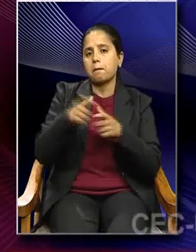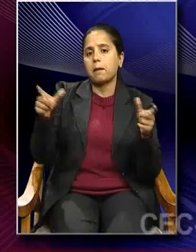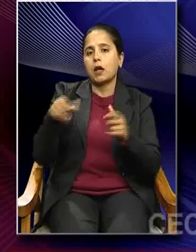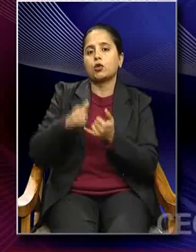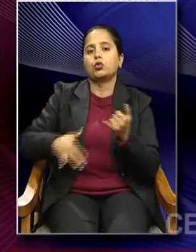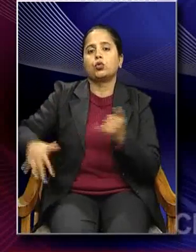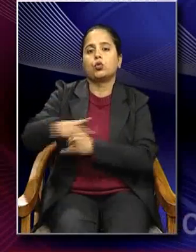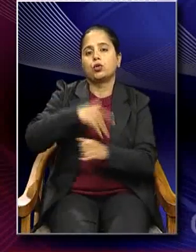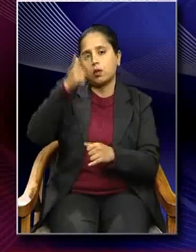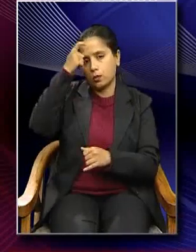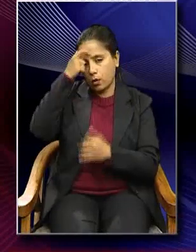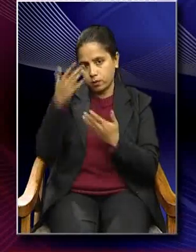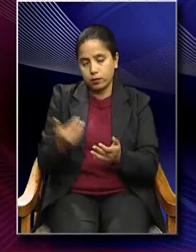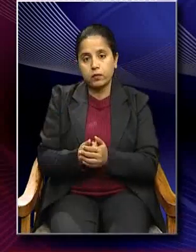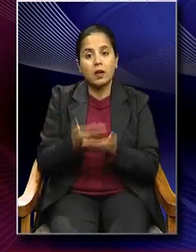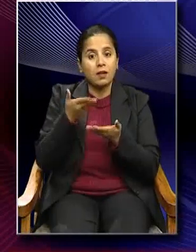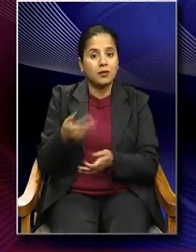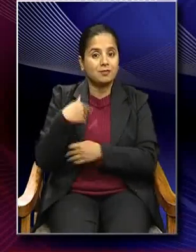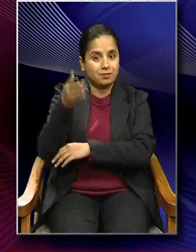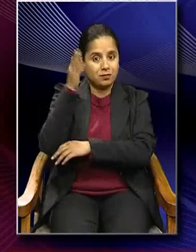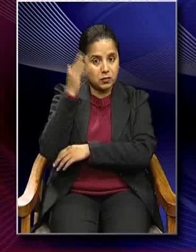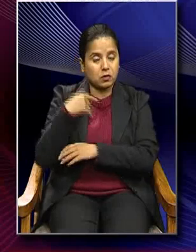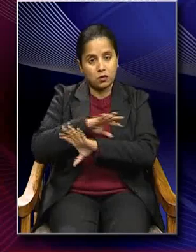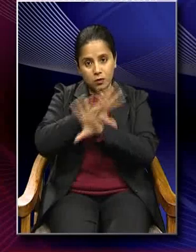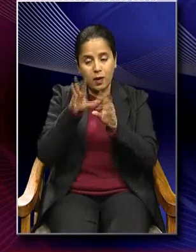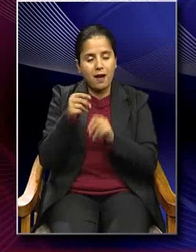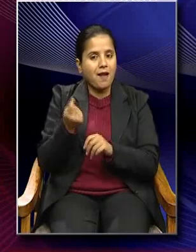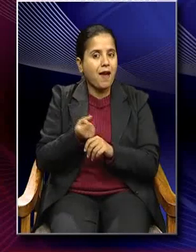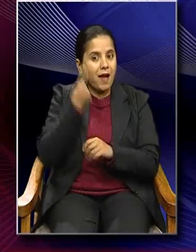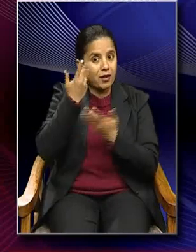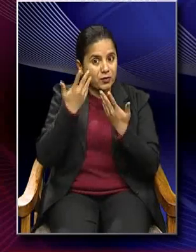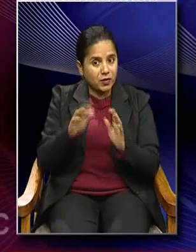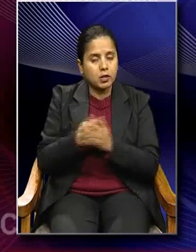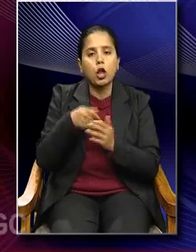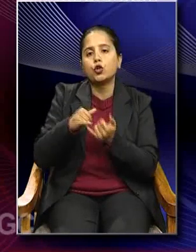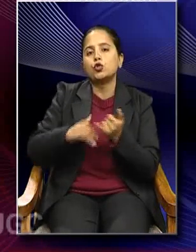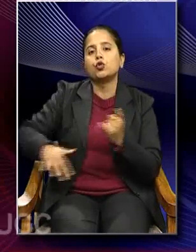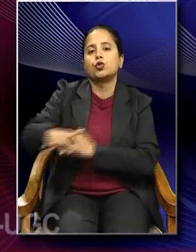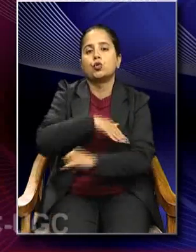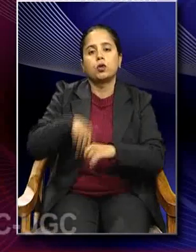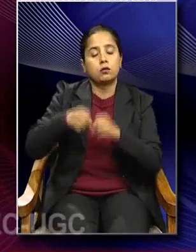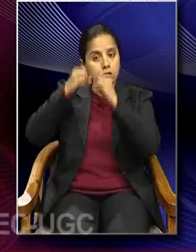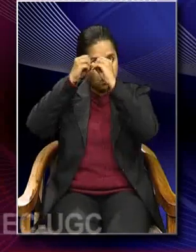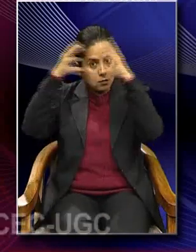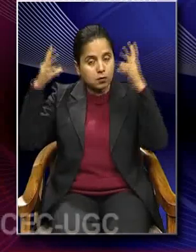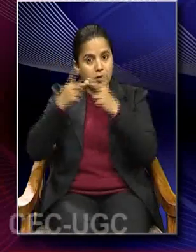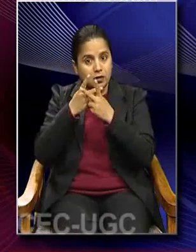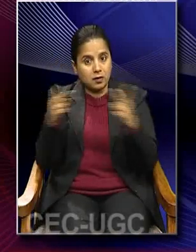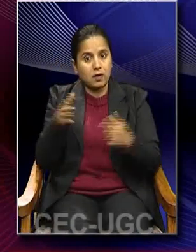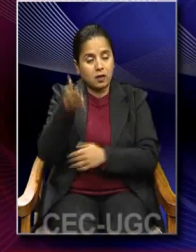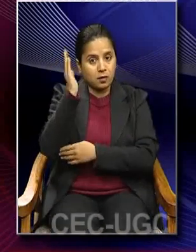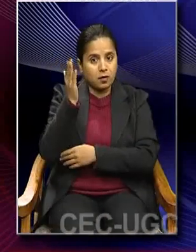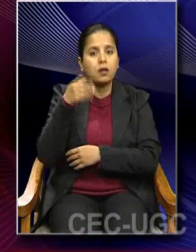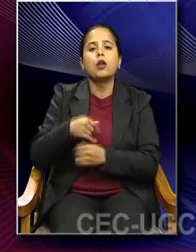social issue. So with this whole understanding of sociological imagination as